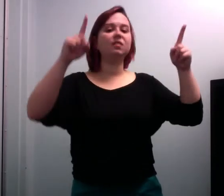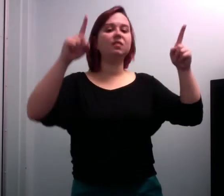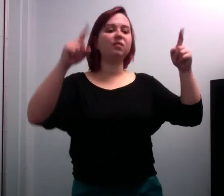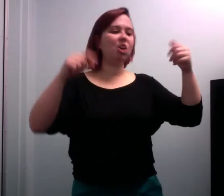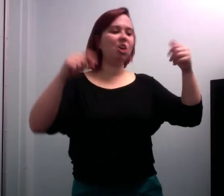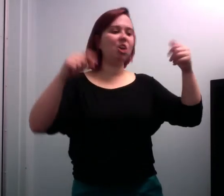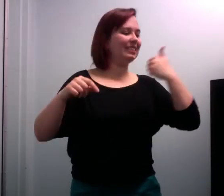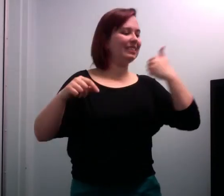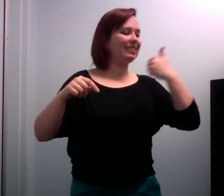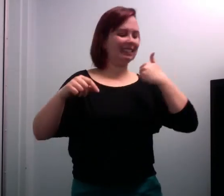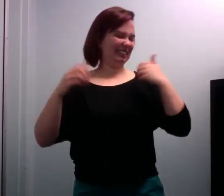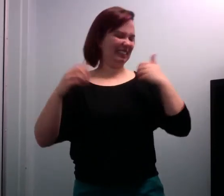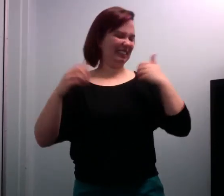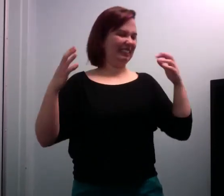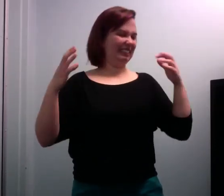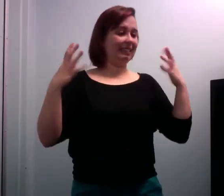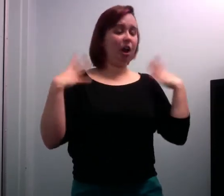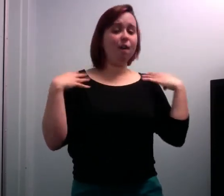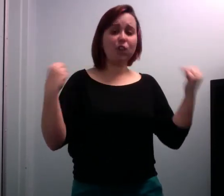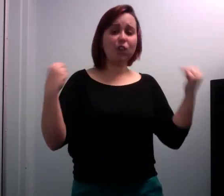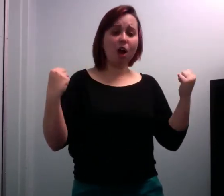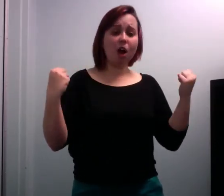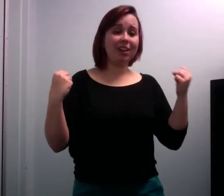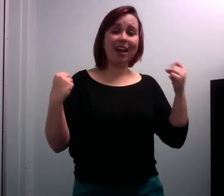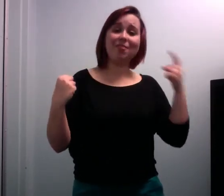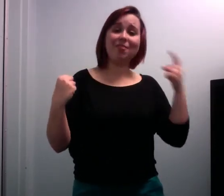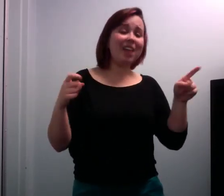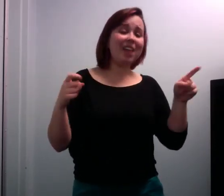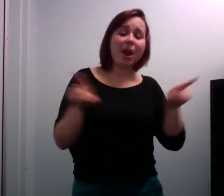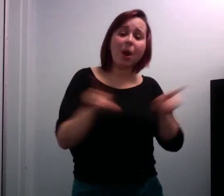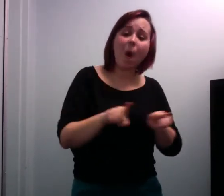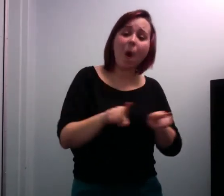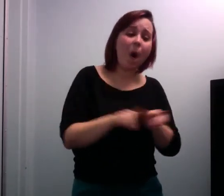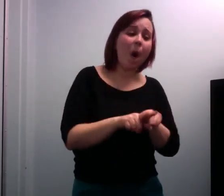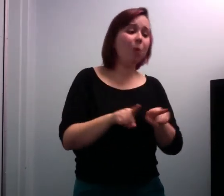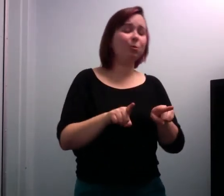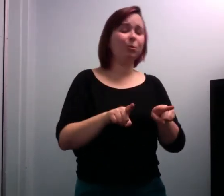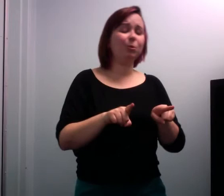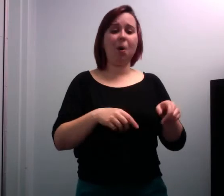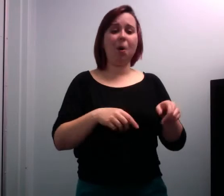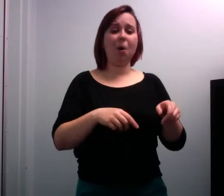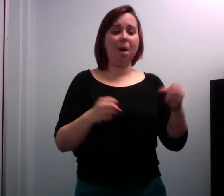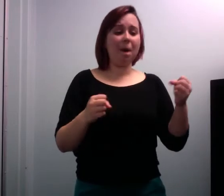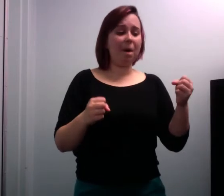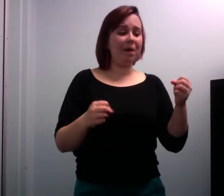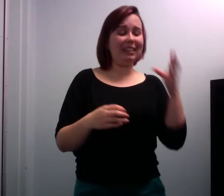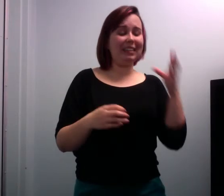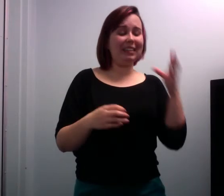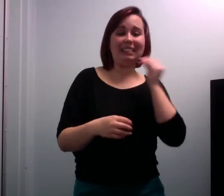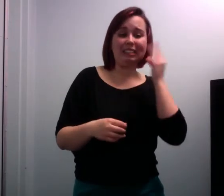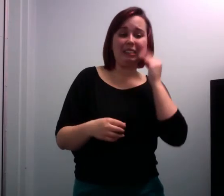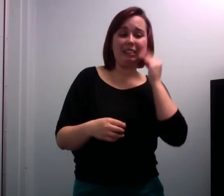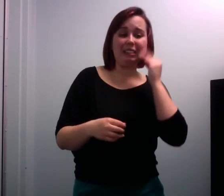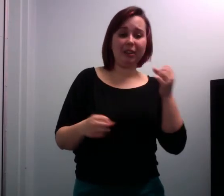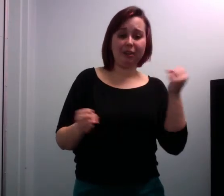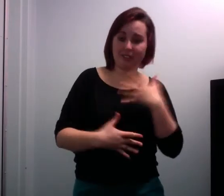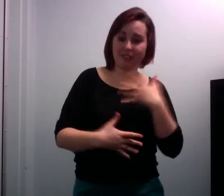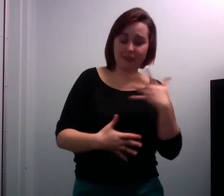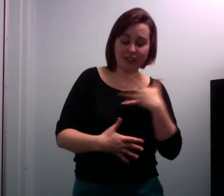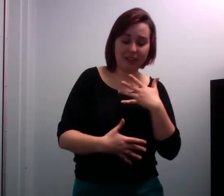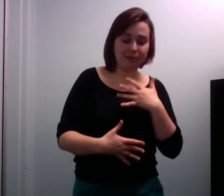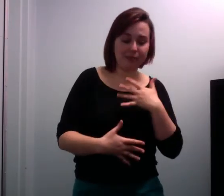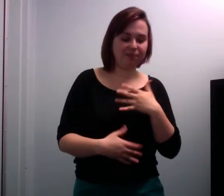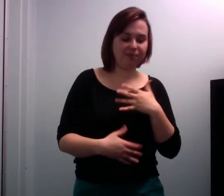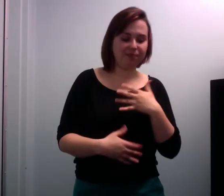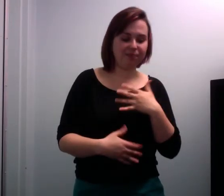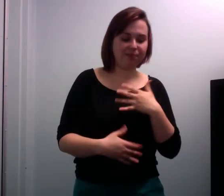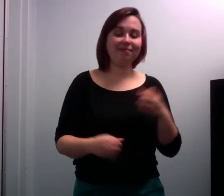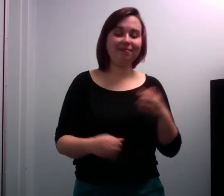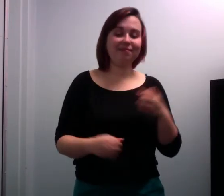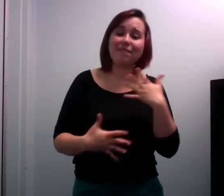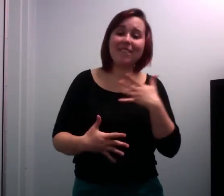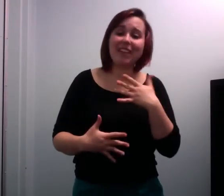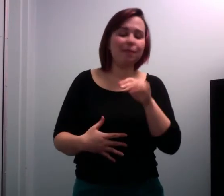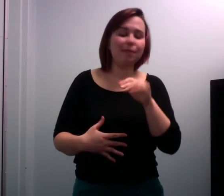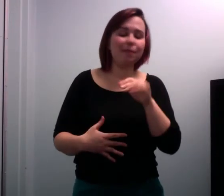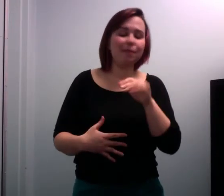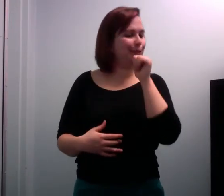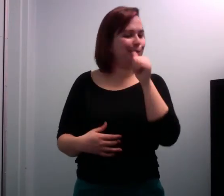reality, experience fear. Therefore, fear is not the problem. What we do